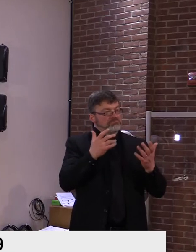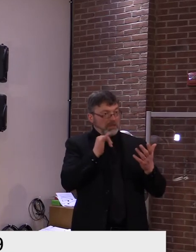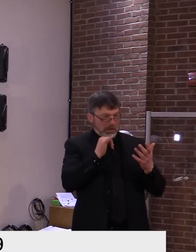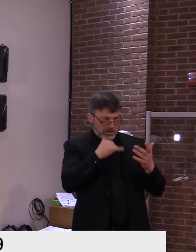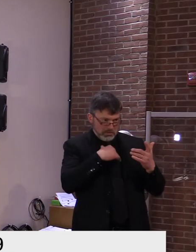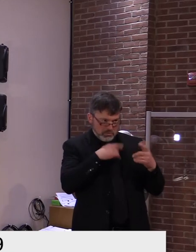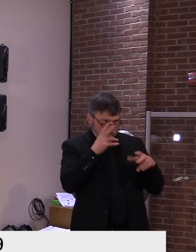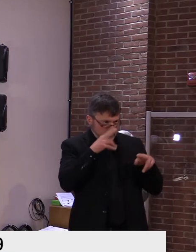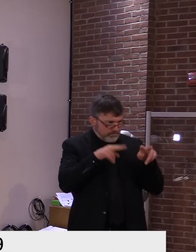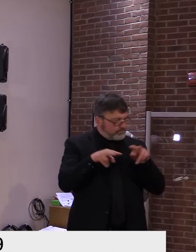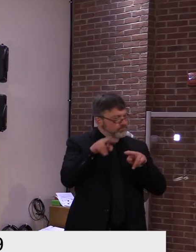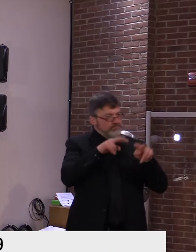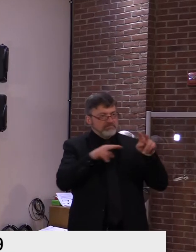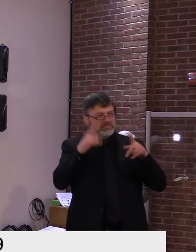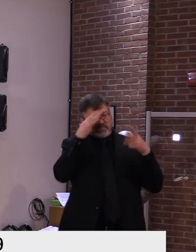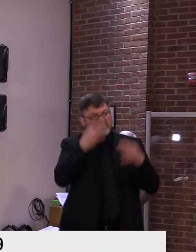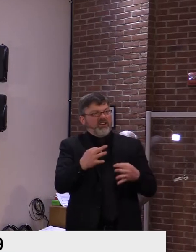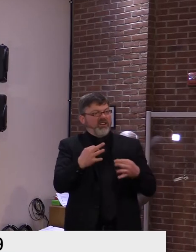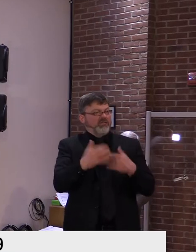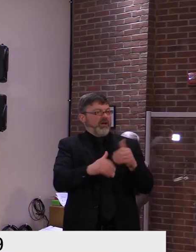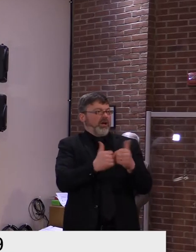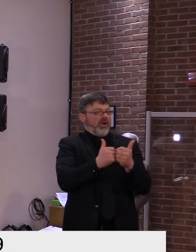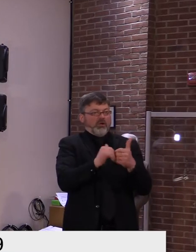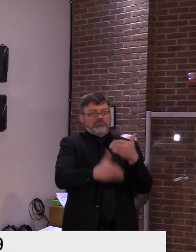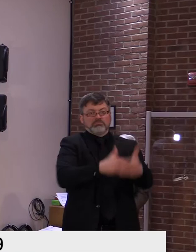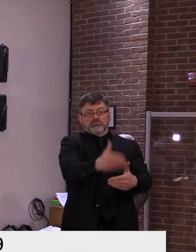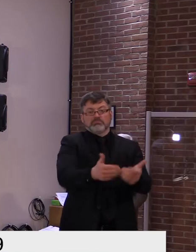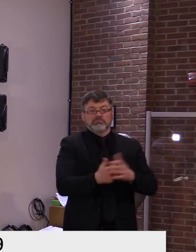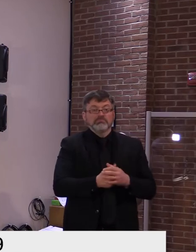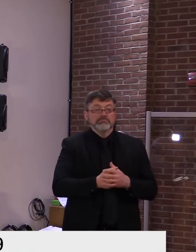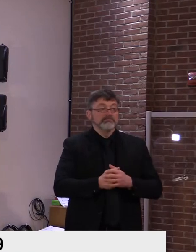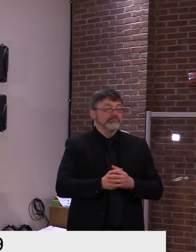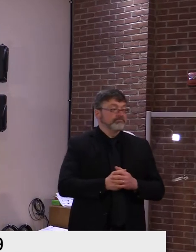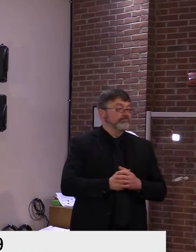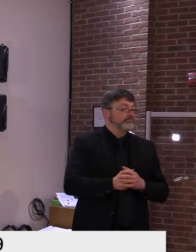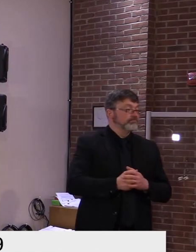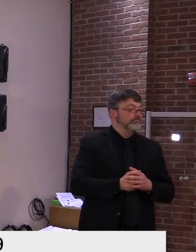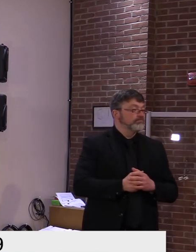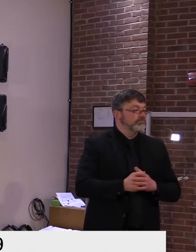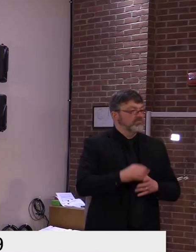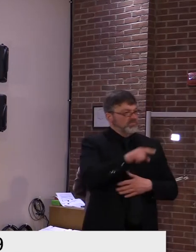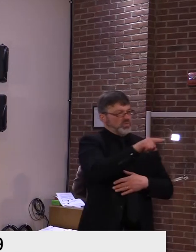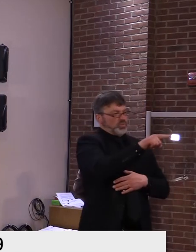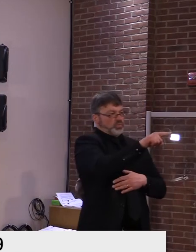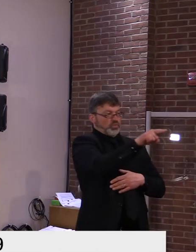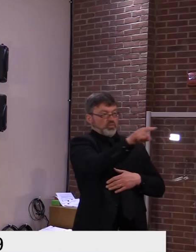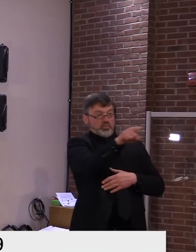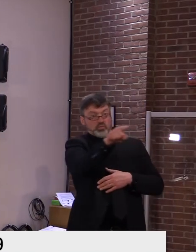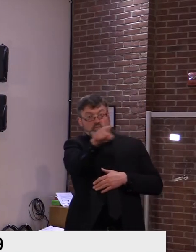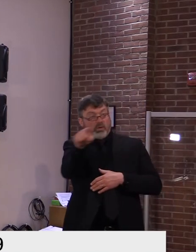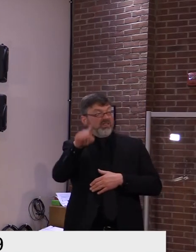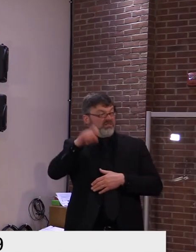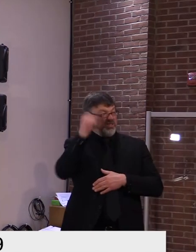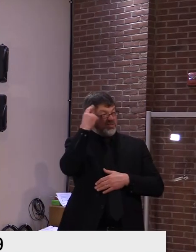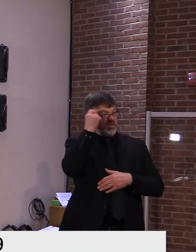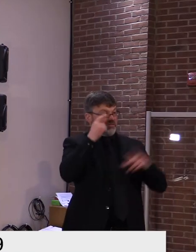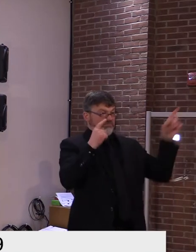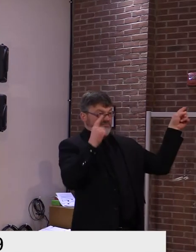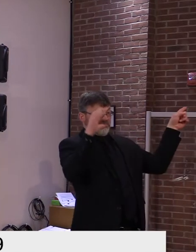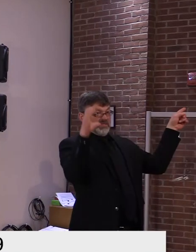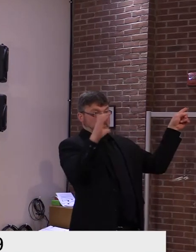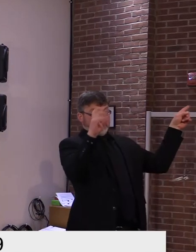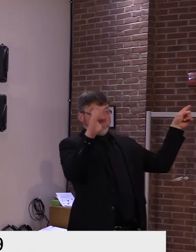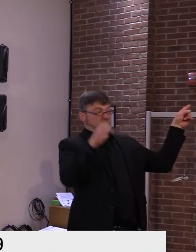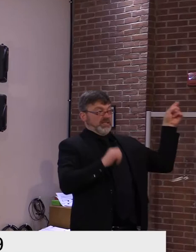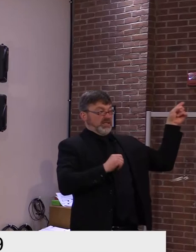comments, people should not should understand that the CDC guidance is not do A, B, and